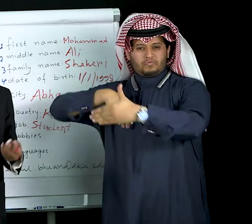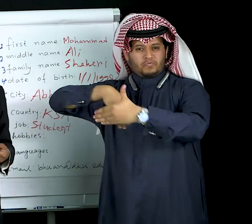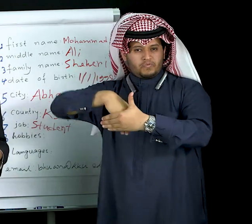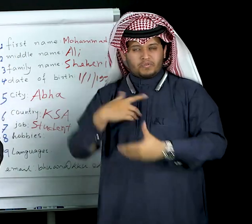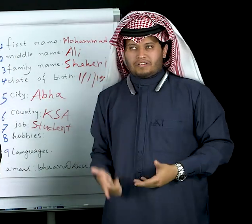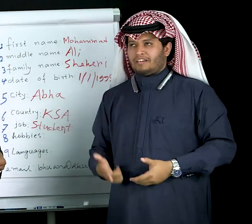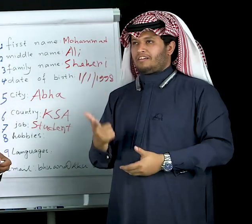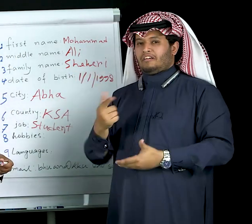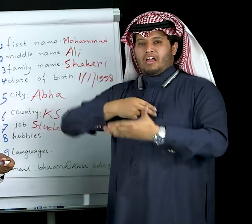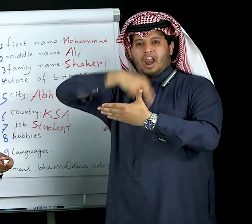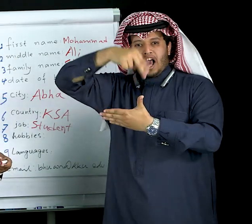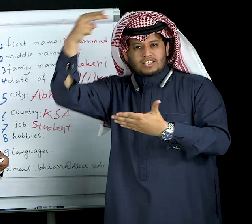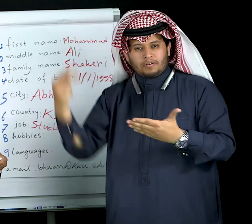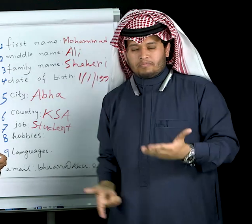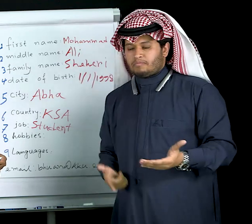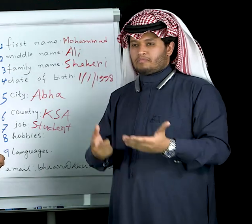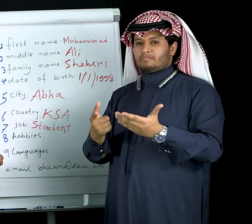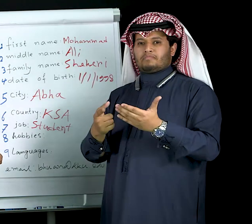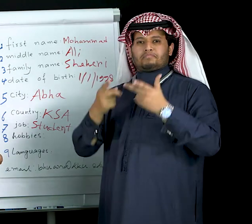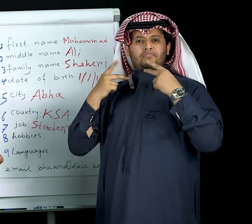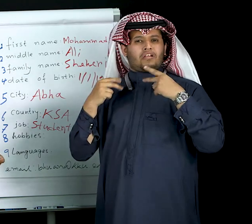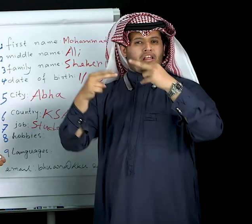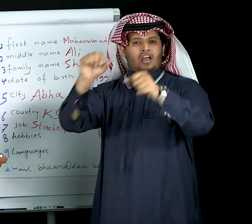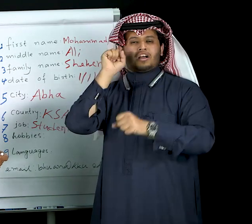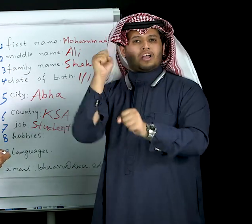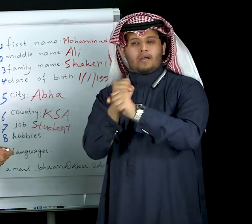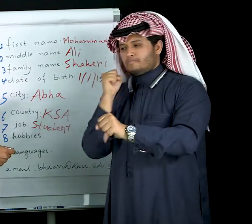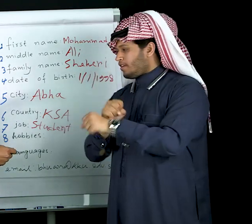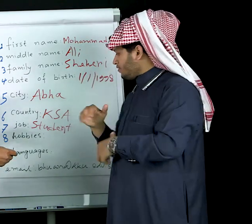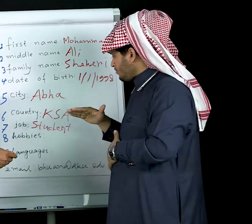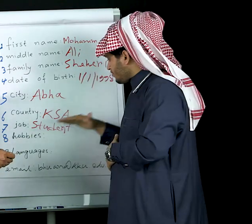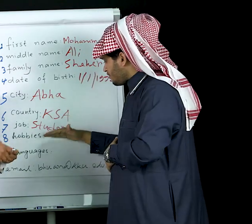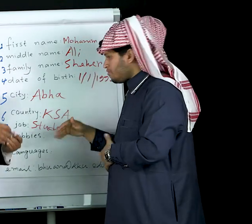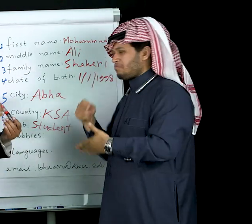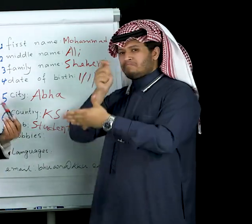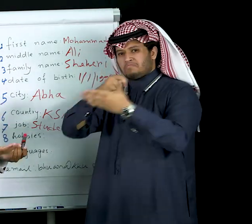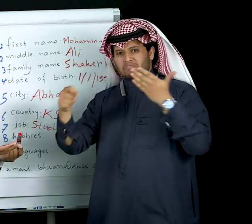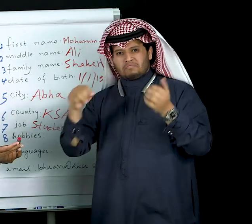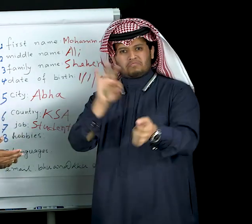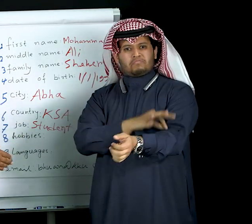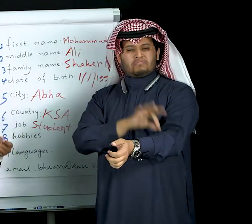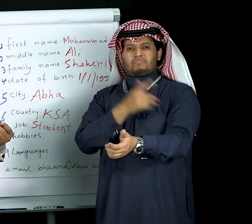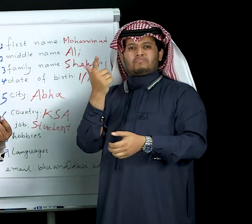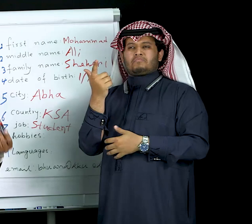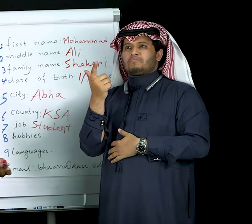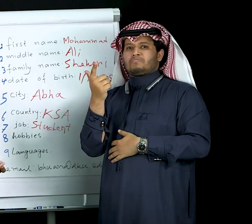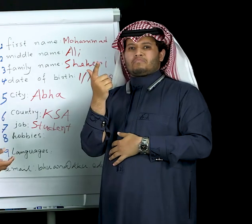to do when you are free? During your free time, what do you like to do? For example, some people like reading, some people like writing, some